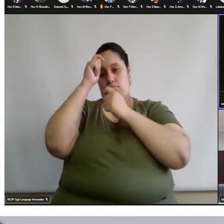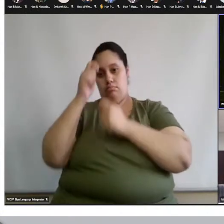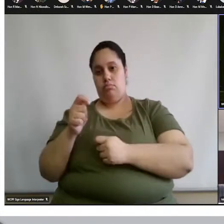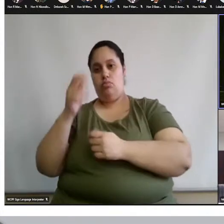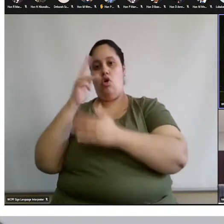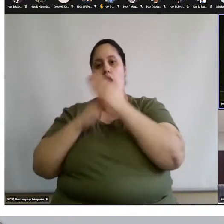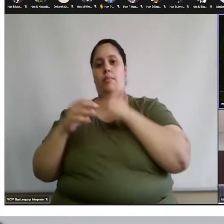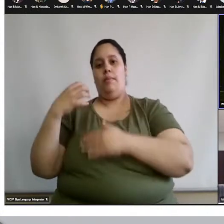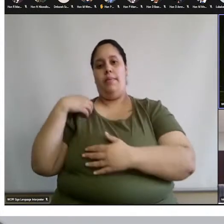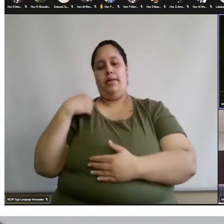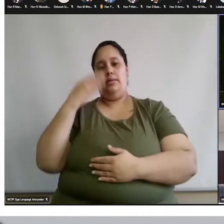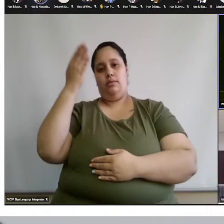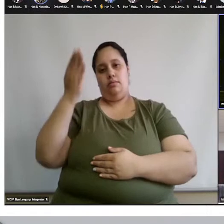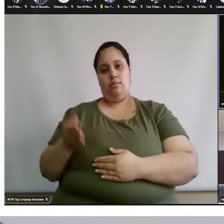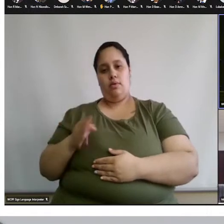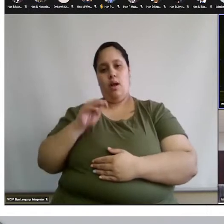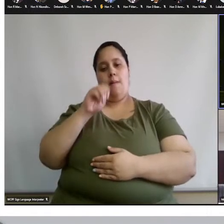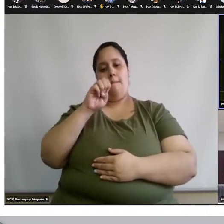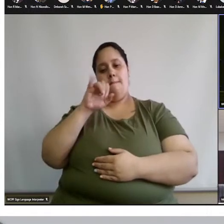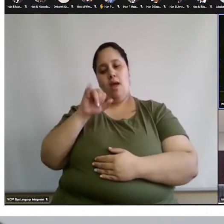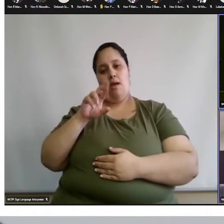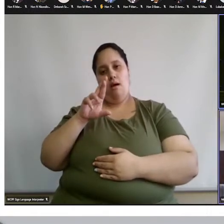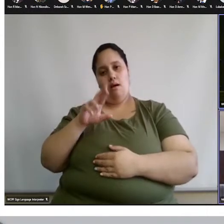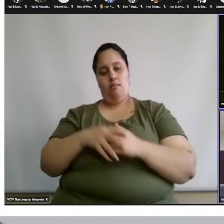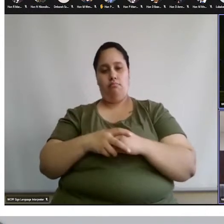Minister Mayor.